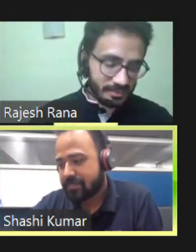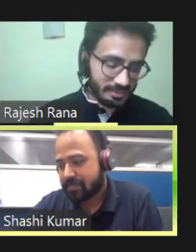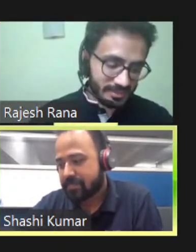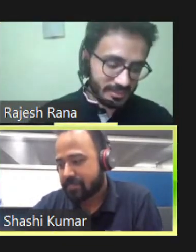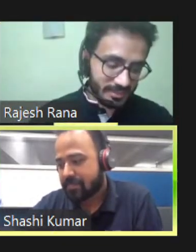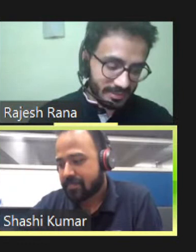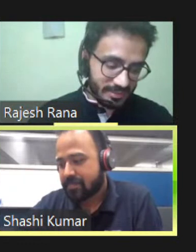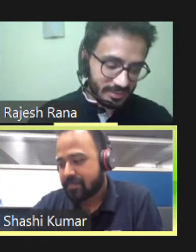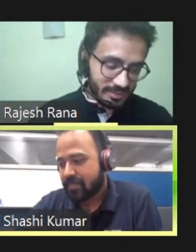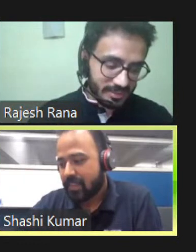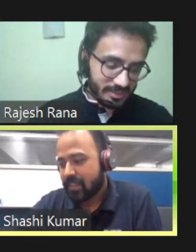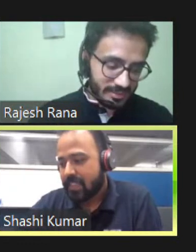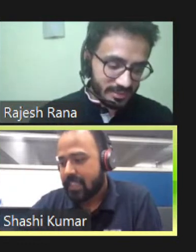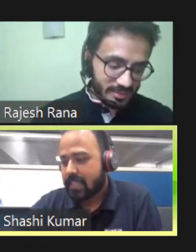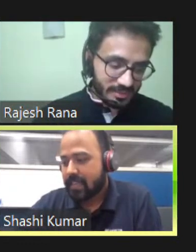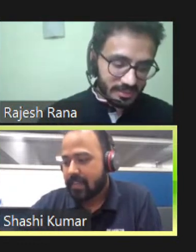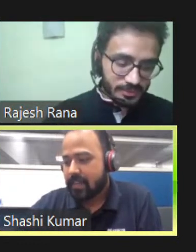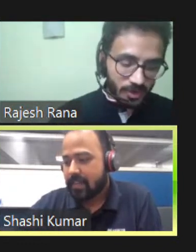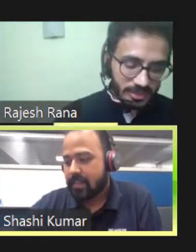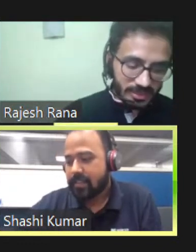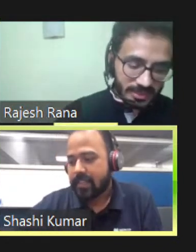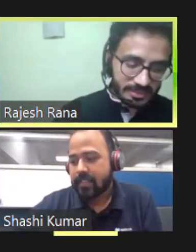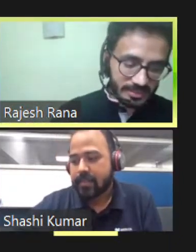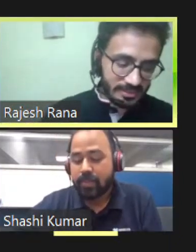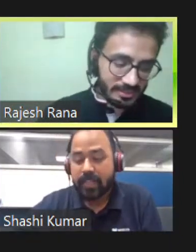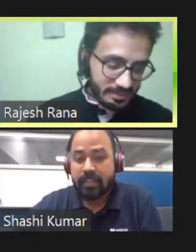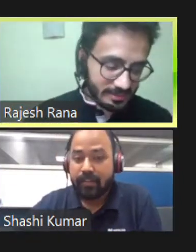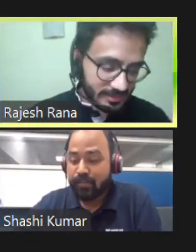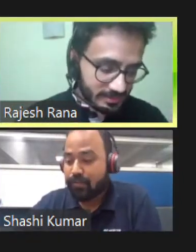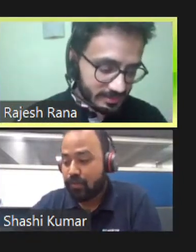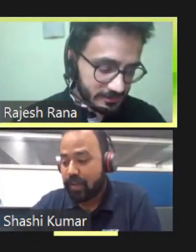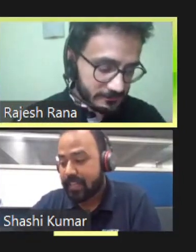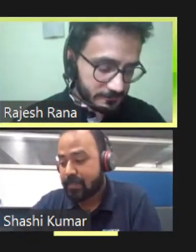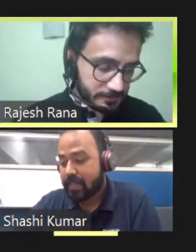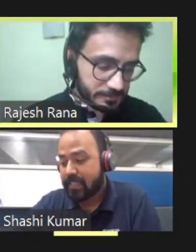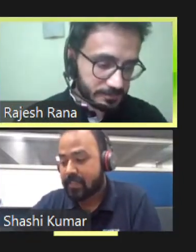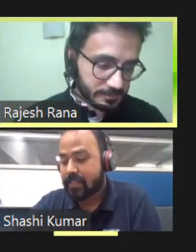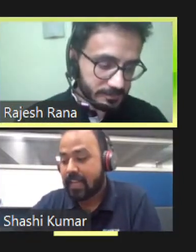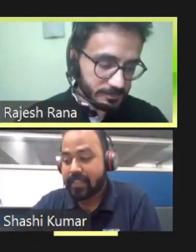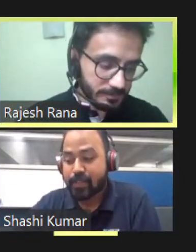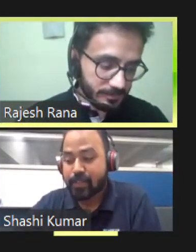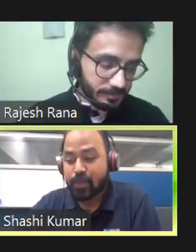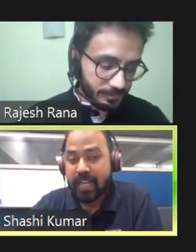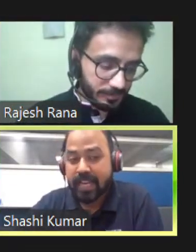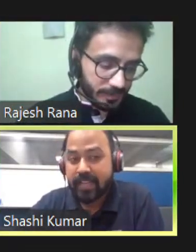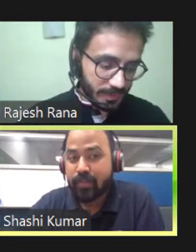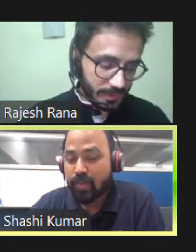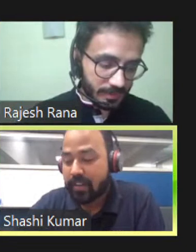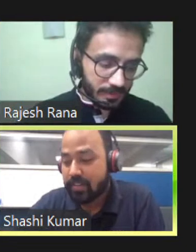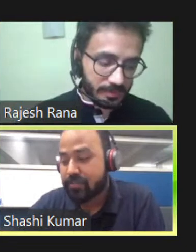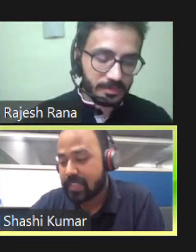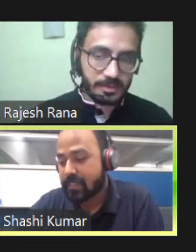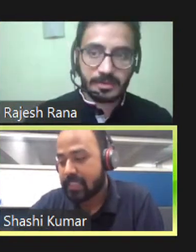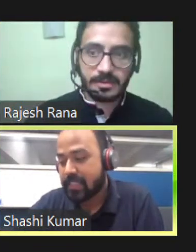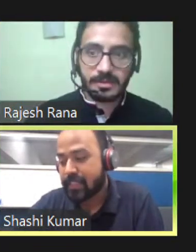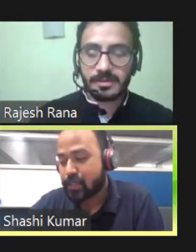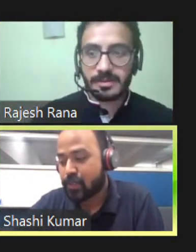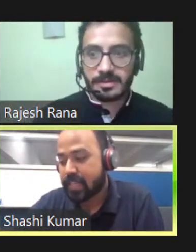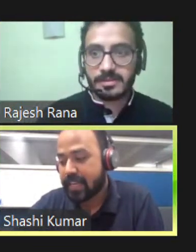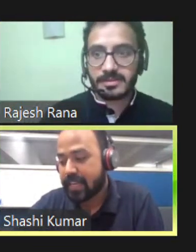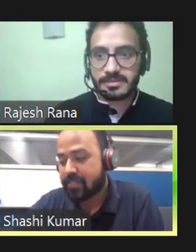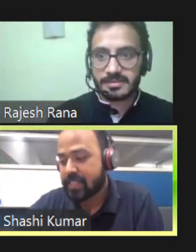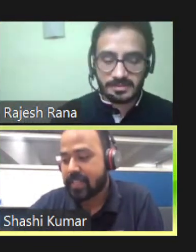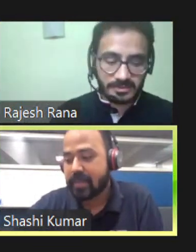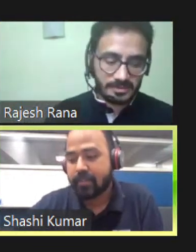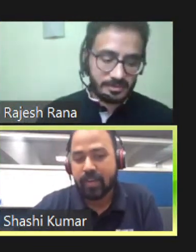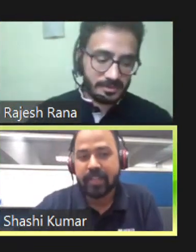great. Yes, Sanika. It's all Sanika correct. Sakute. One is please, and there's two sign in one. In first event there is two